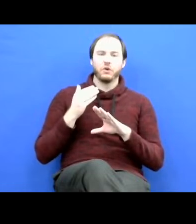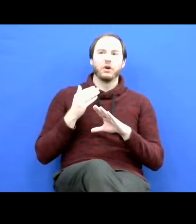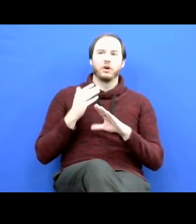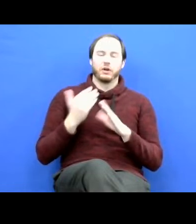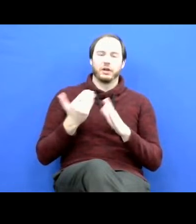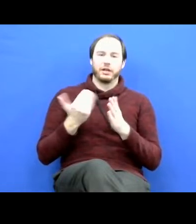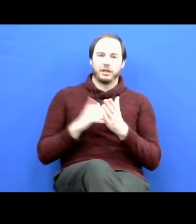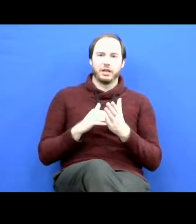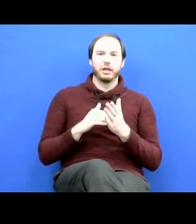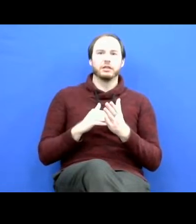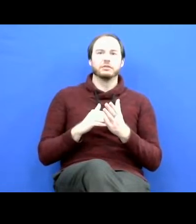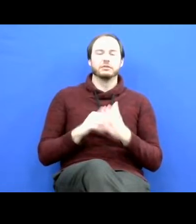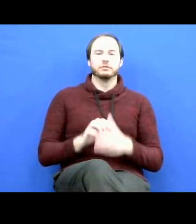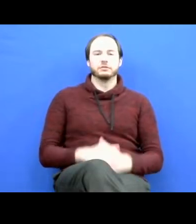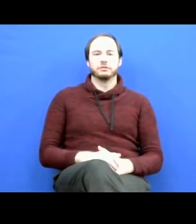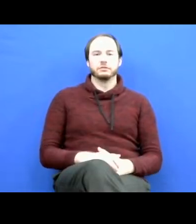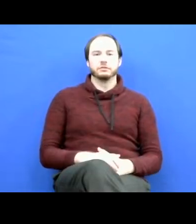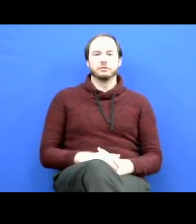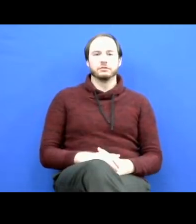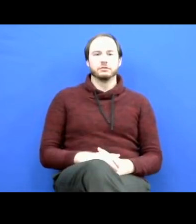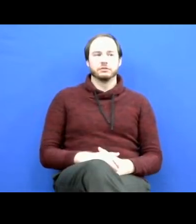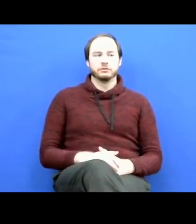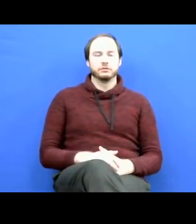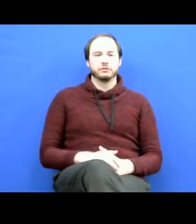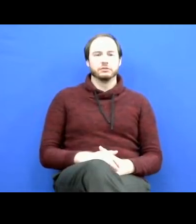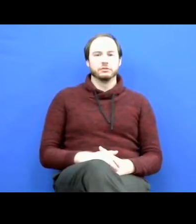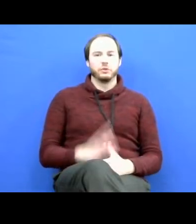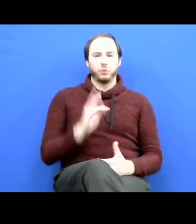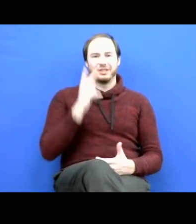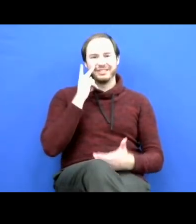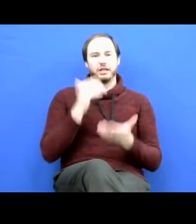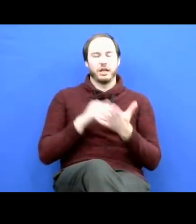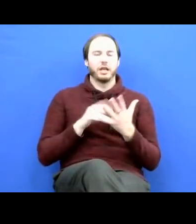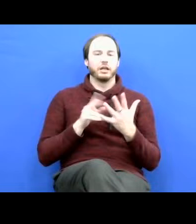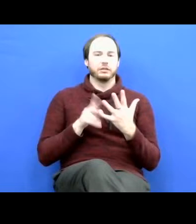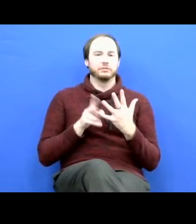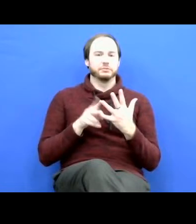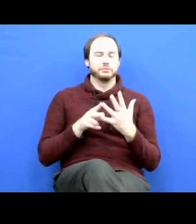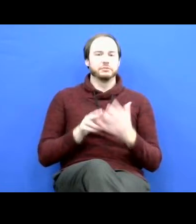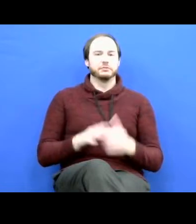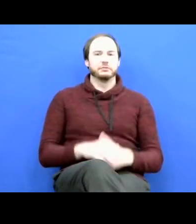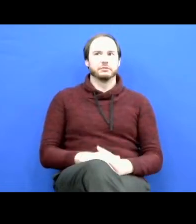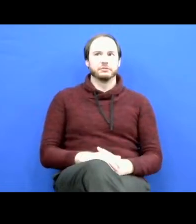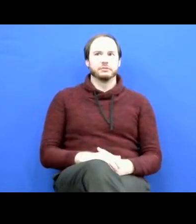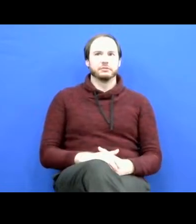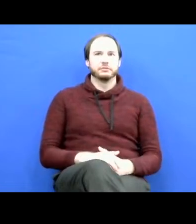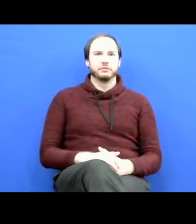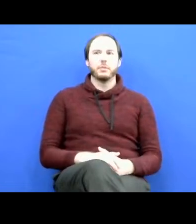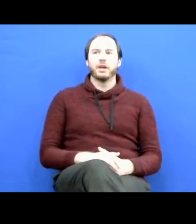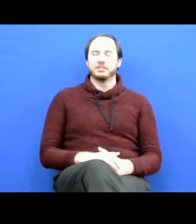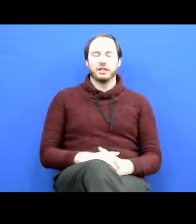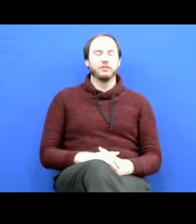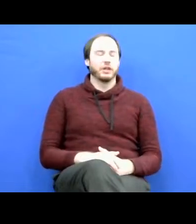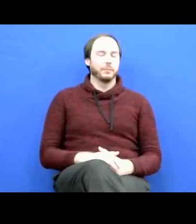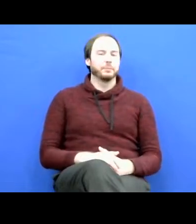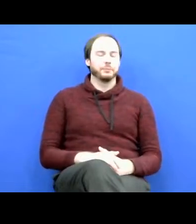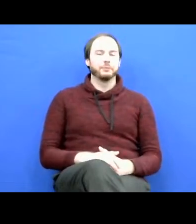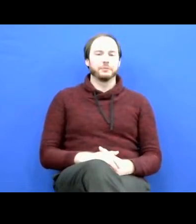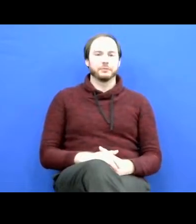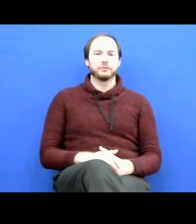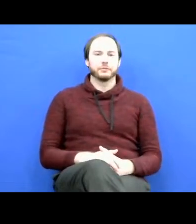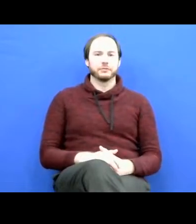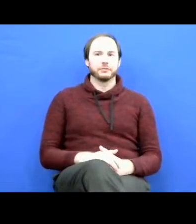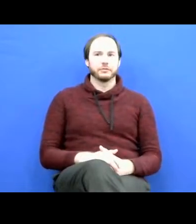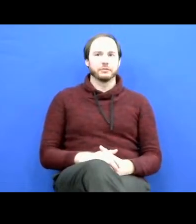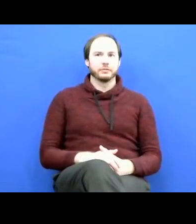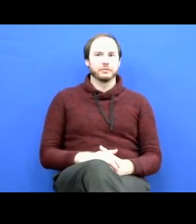again, although it's got to be all male again. And I'm wondering if there's still an opening